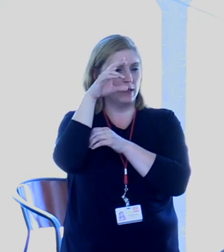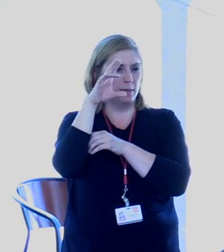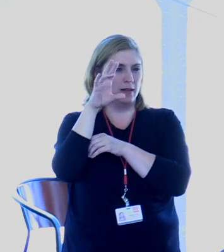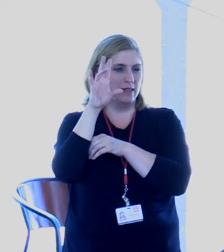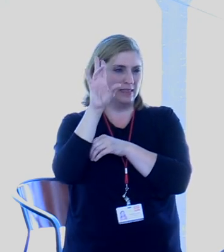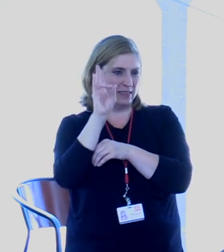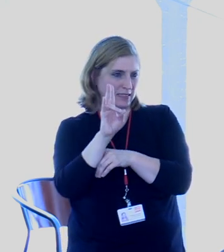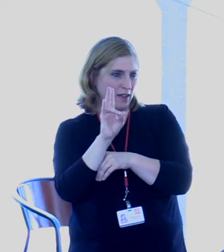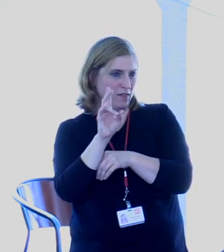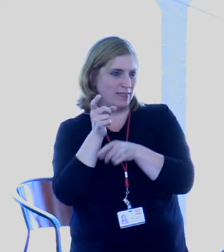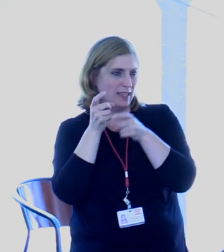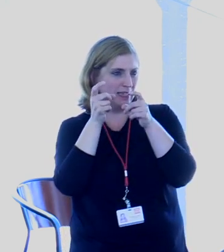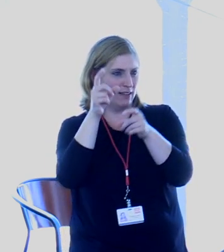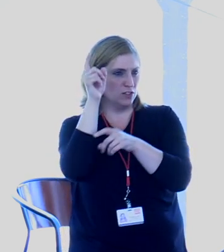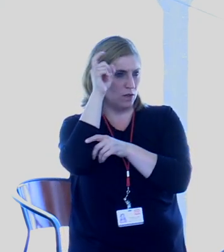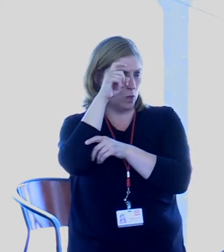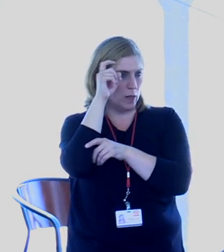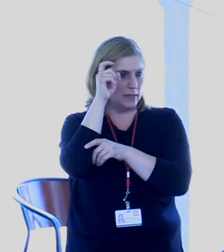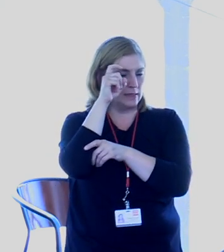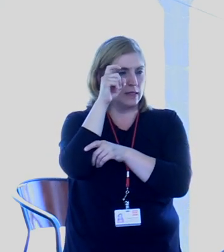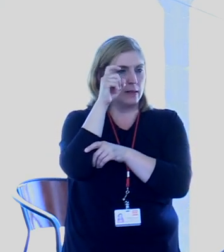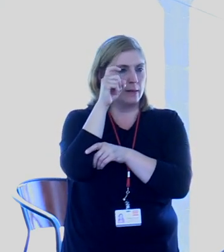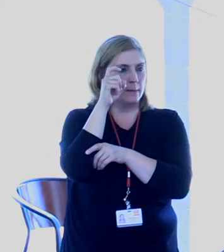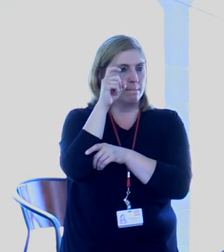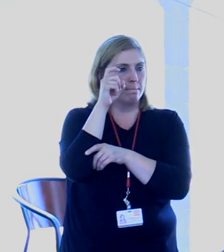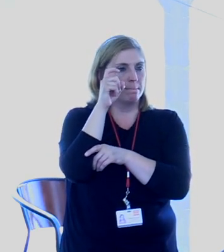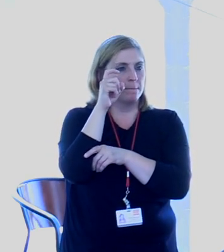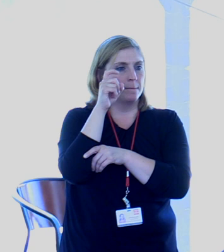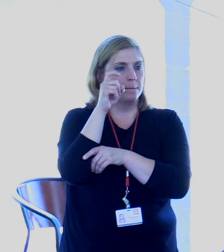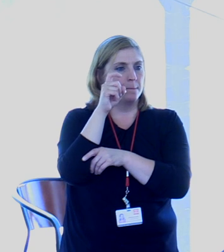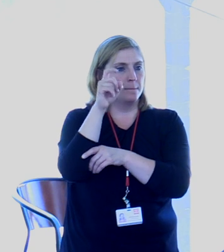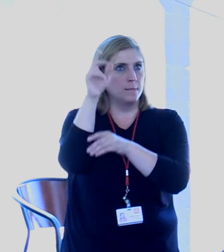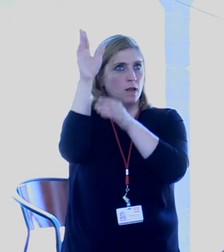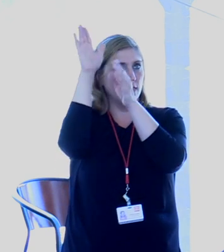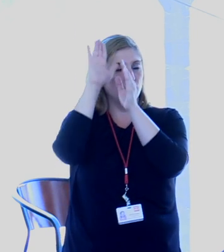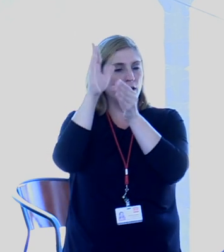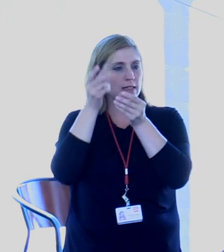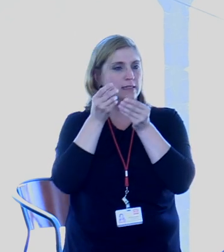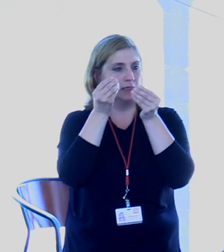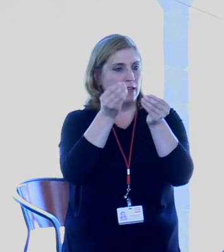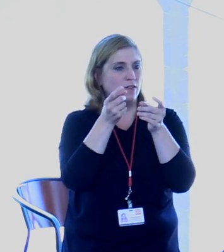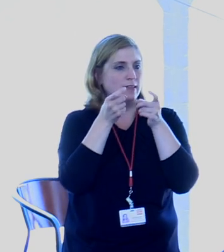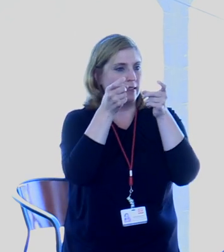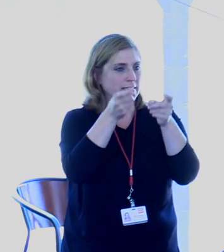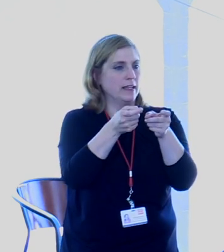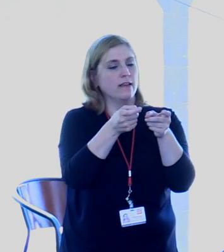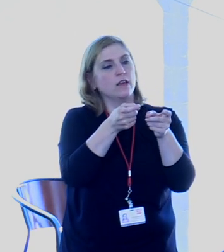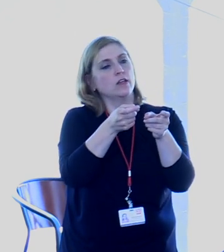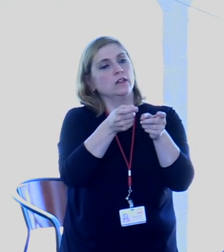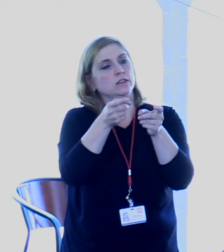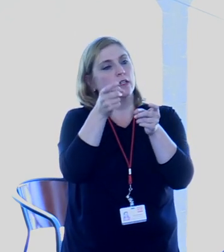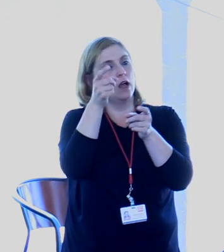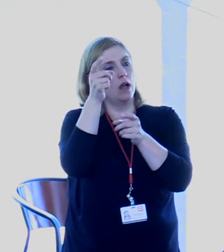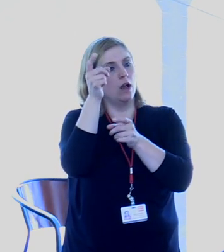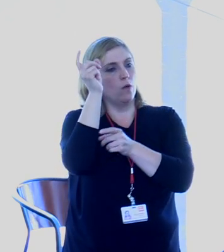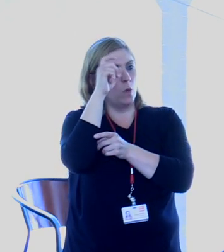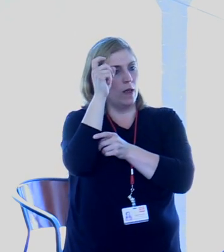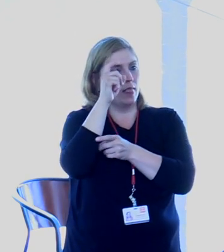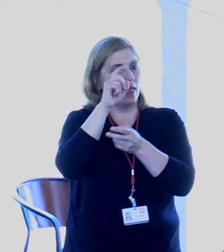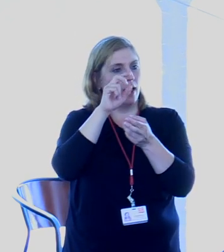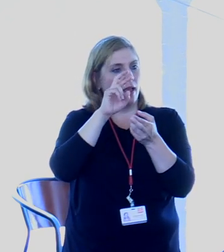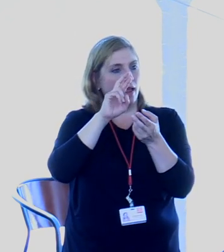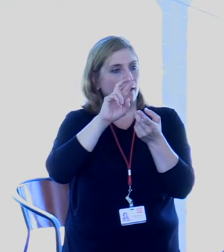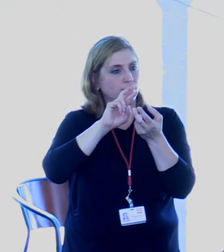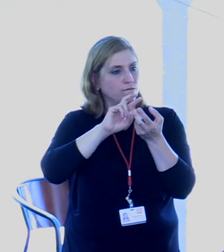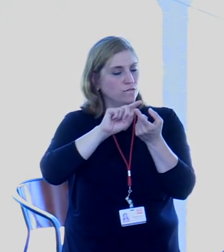that the gifts of wisdom, the father has given the gift of wisdom and the friendship through